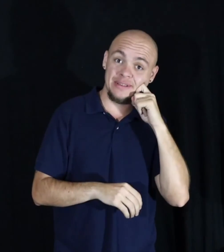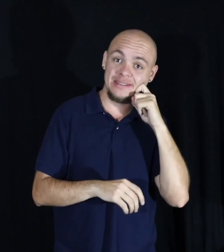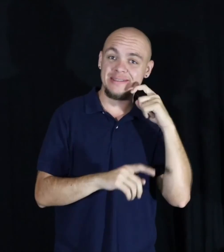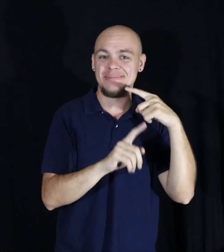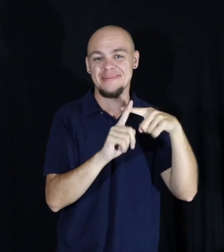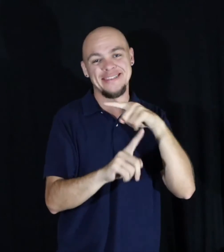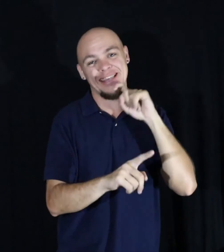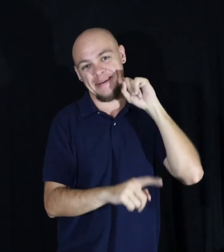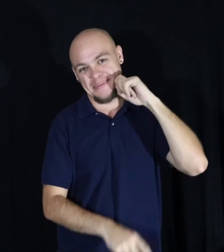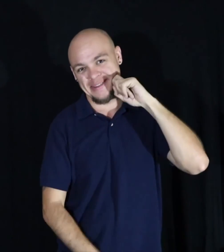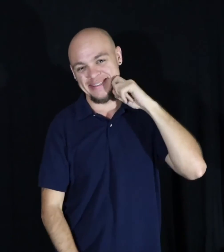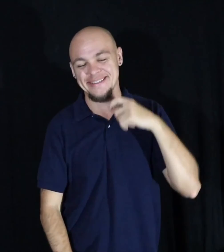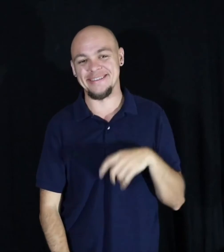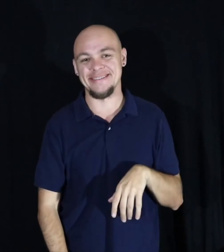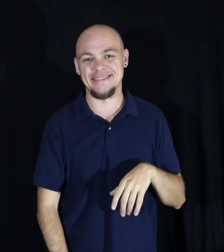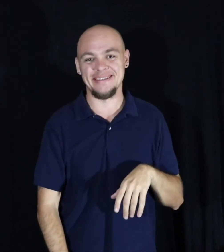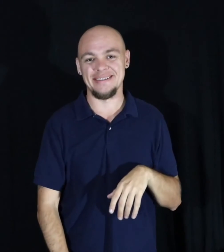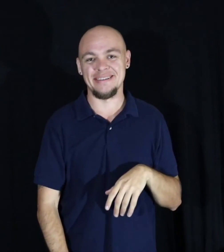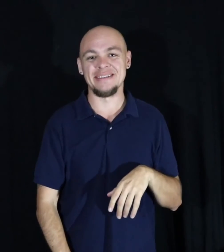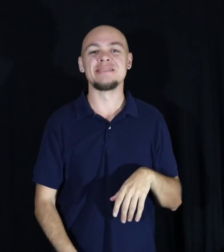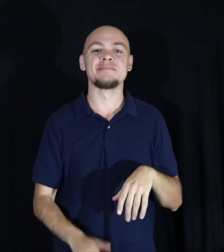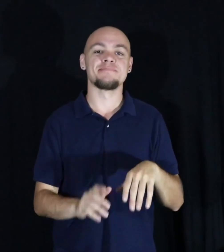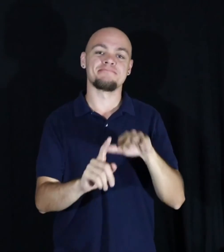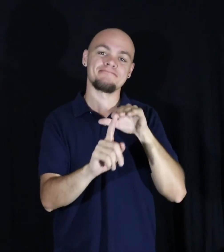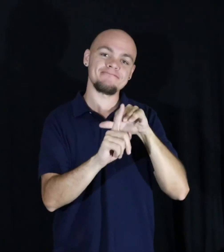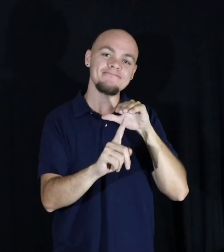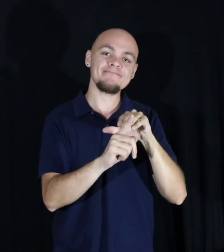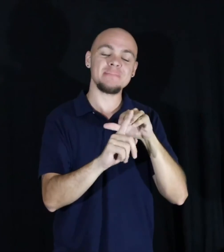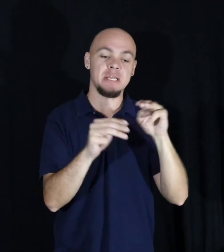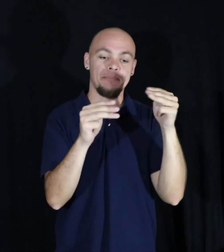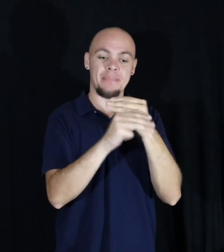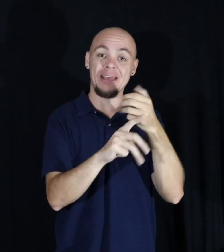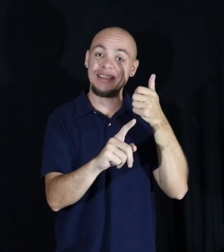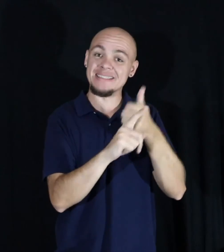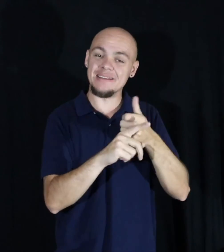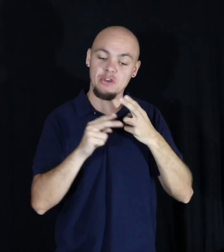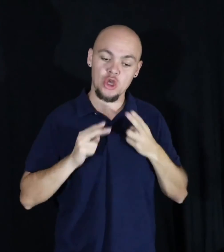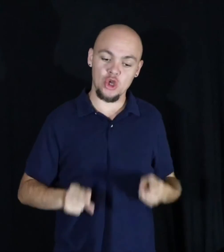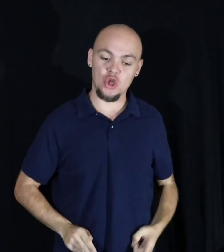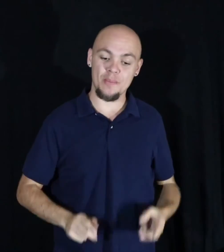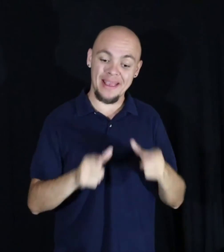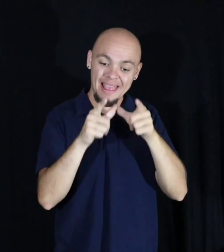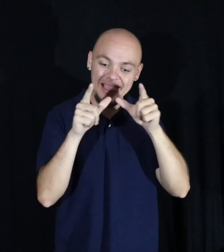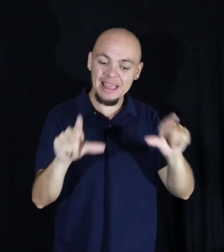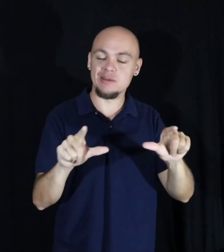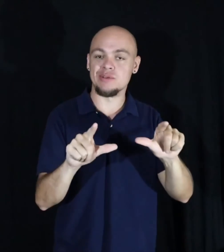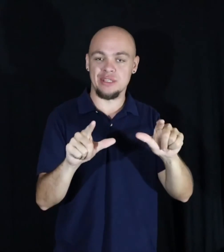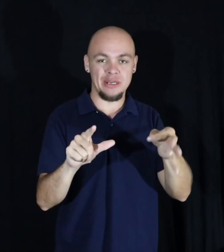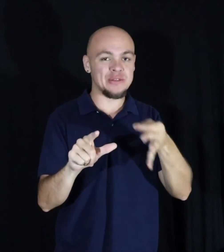apples. Insist that we teach math as a human language, and we will get